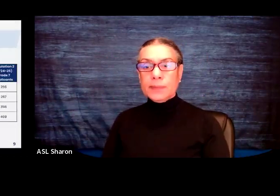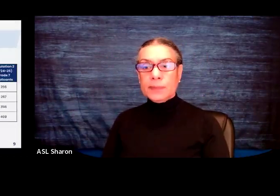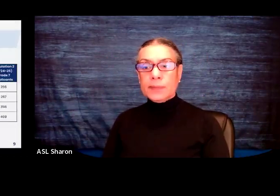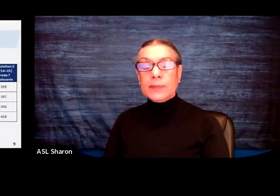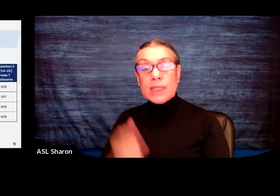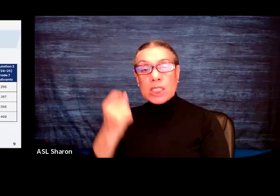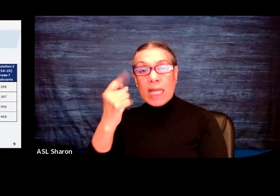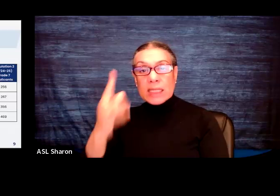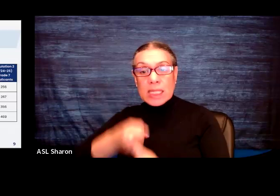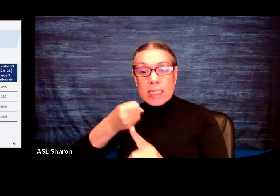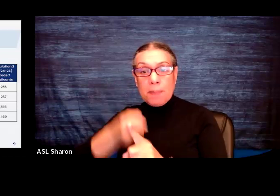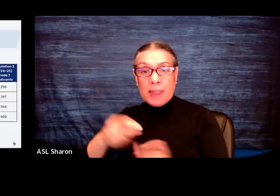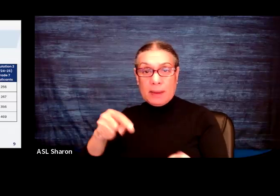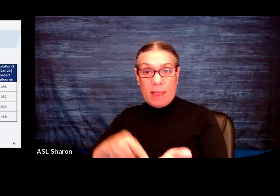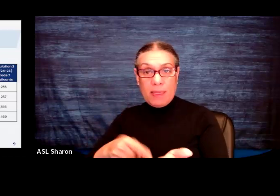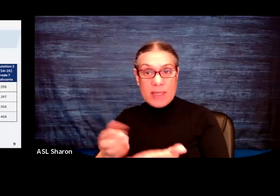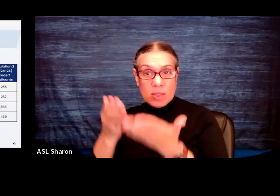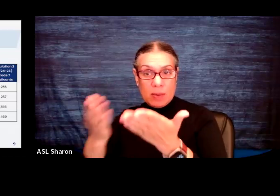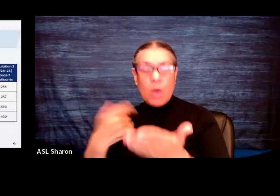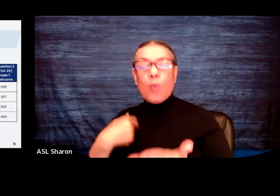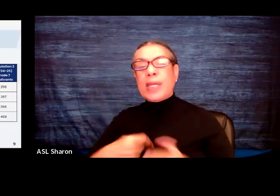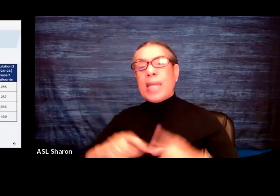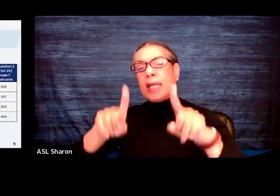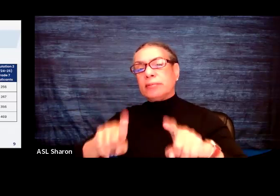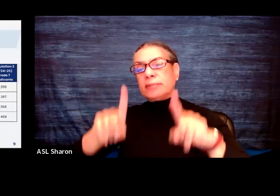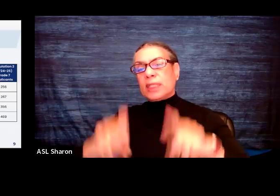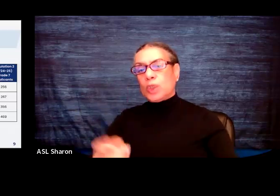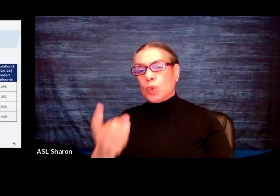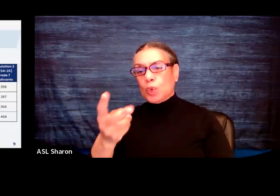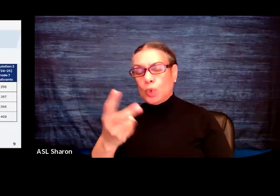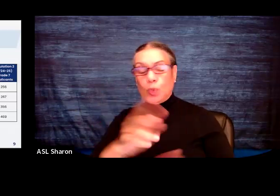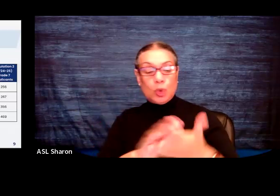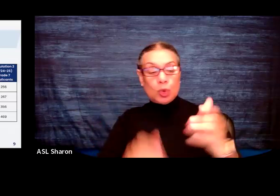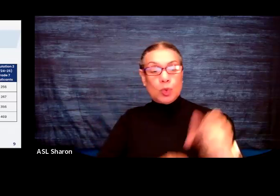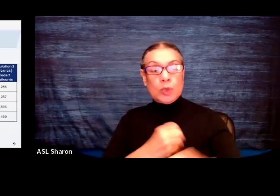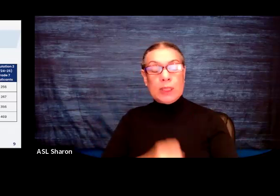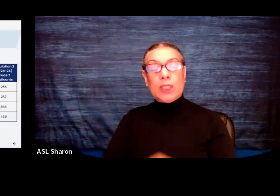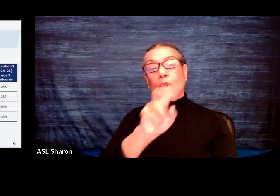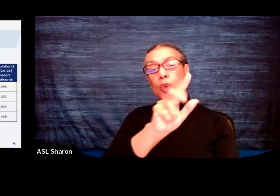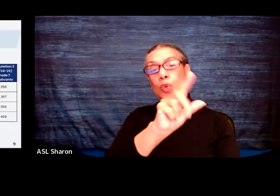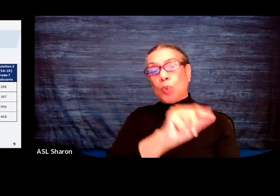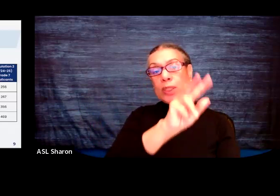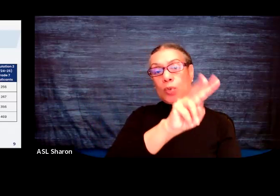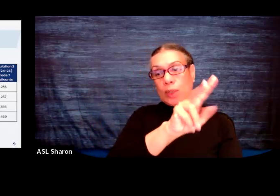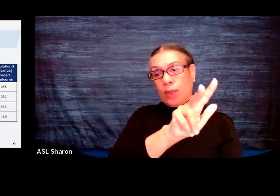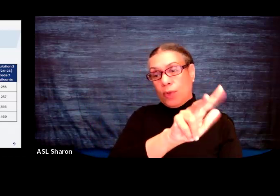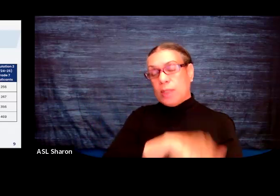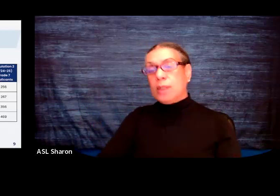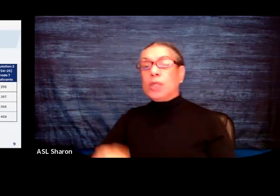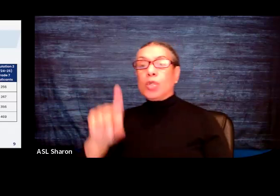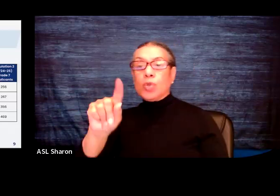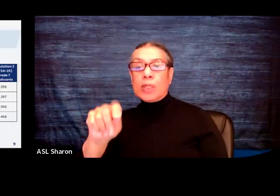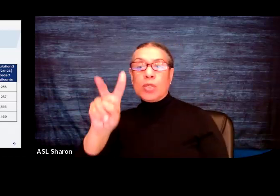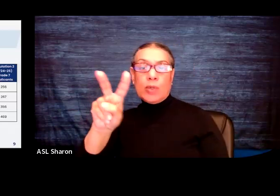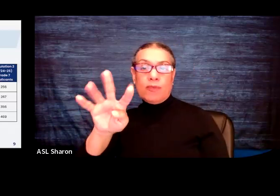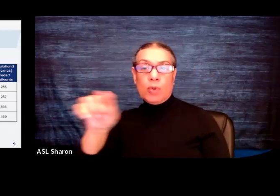To understand the impact of this recommendation, we conducted 2 simulations using the school year 23-24 and school year 24-25